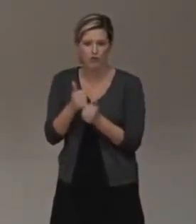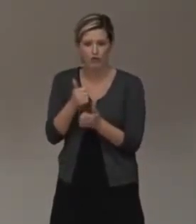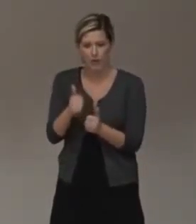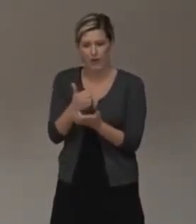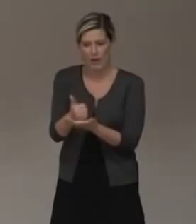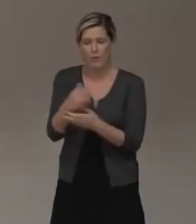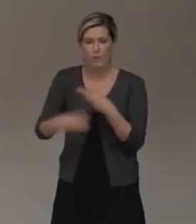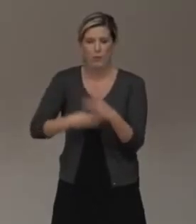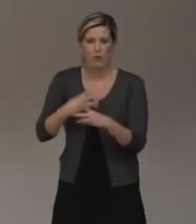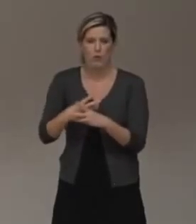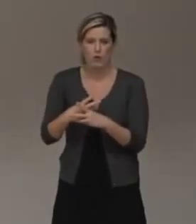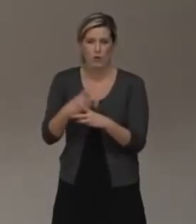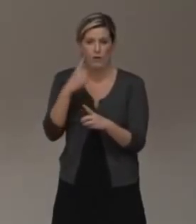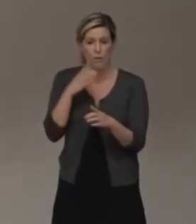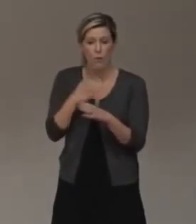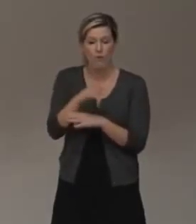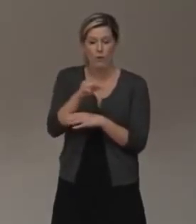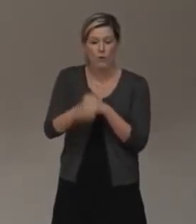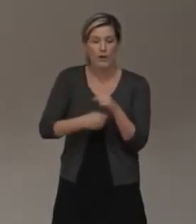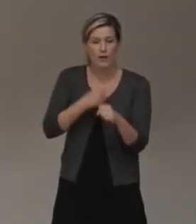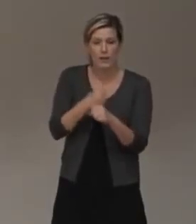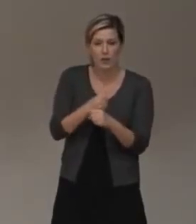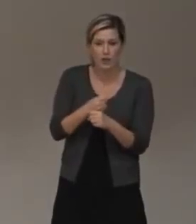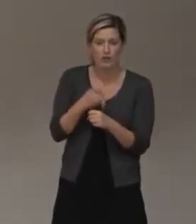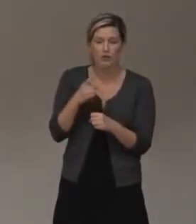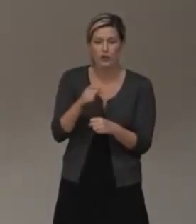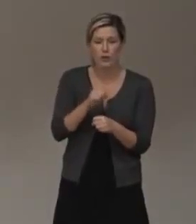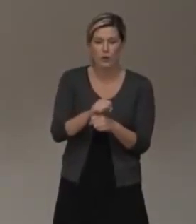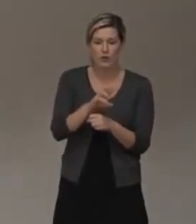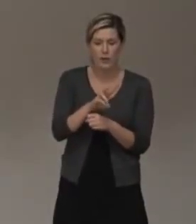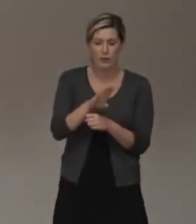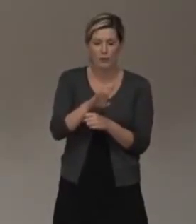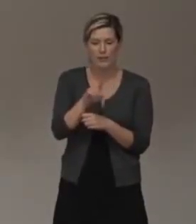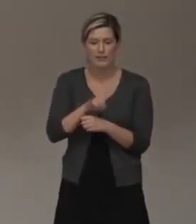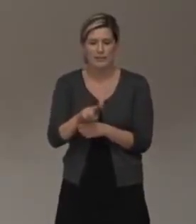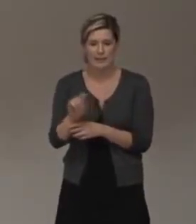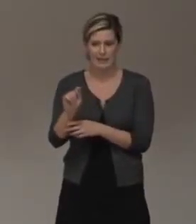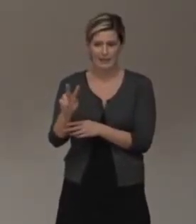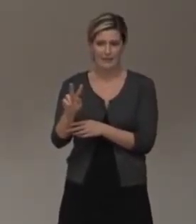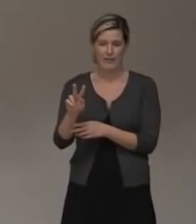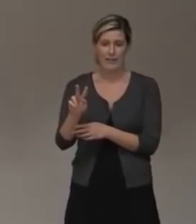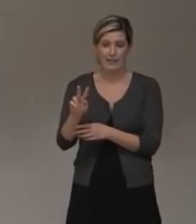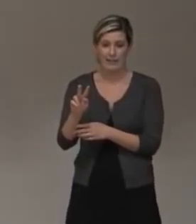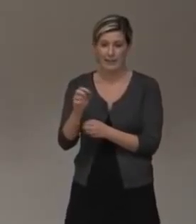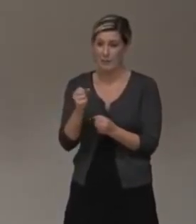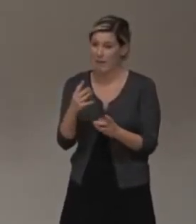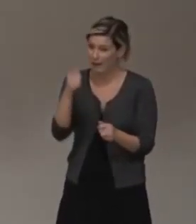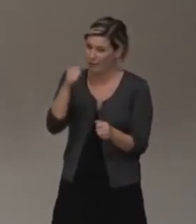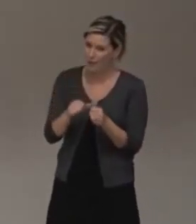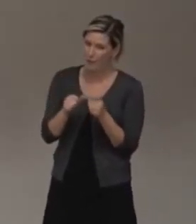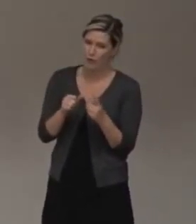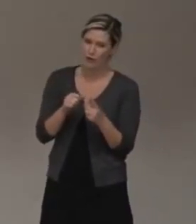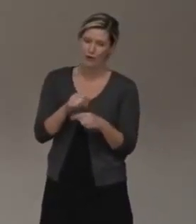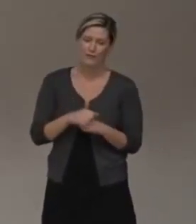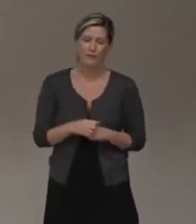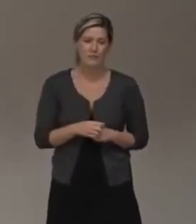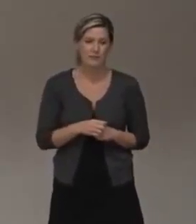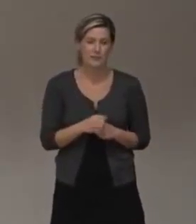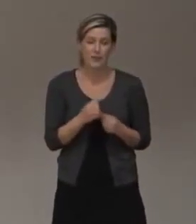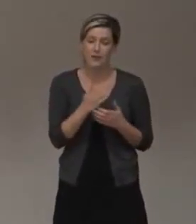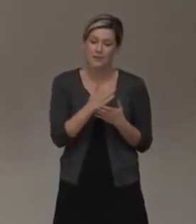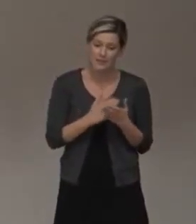over 20 years, she was on the air at WBZ Television, and there were quite a few folks who remembered that. And some